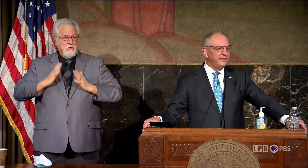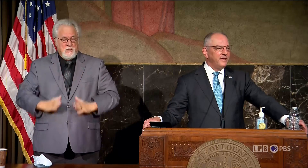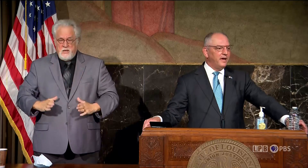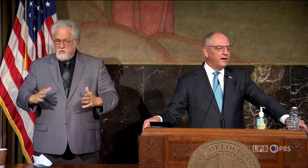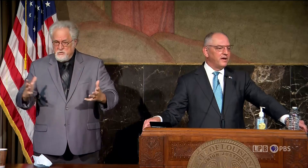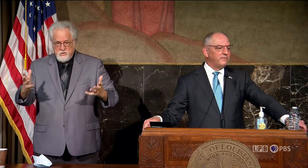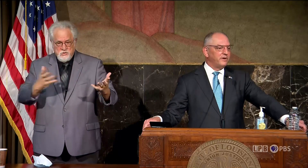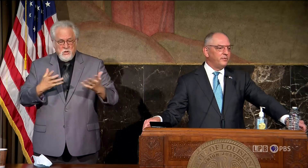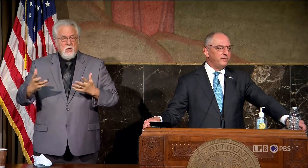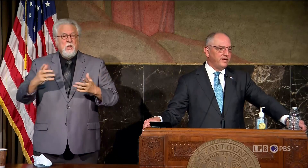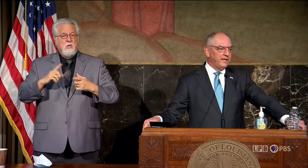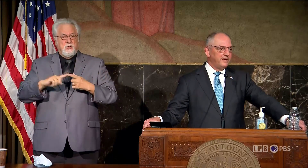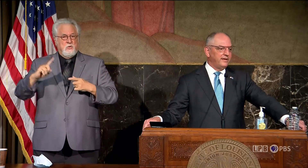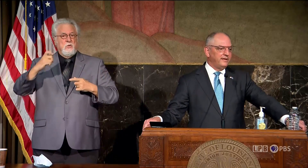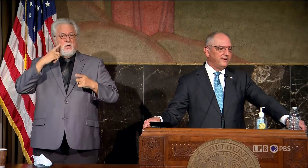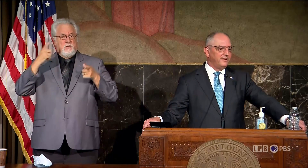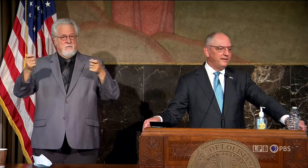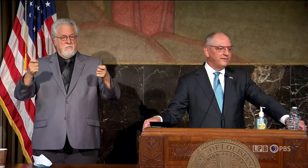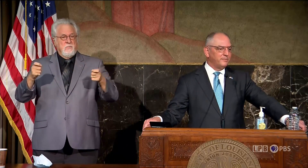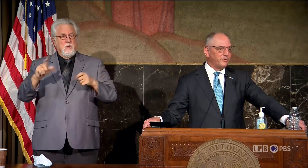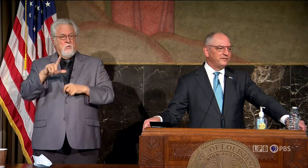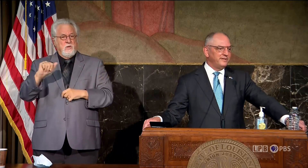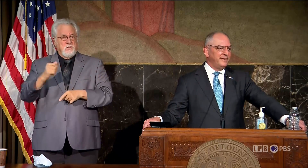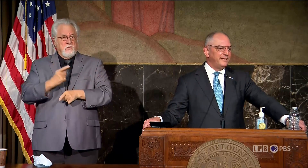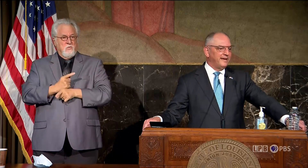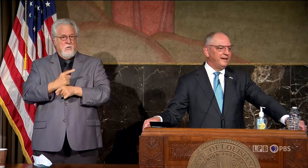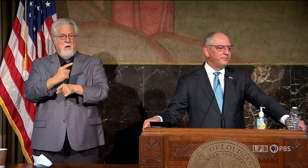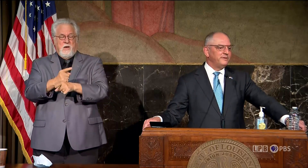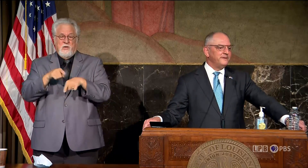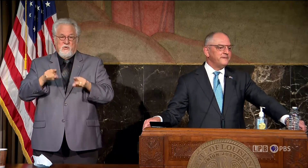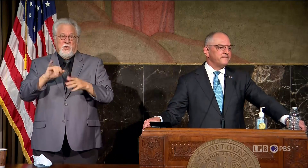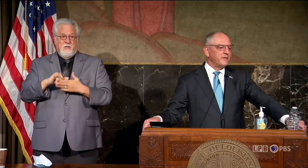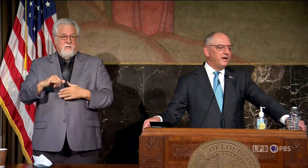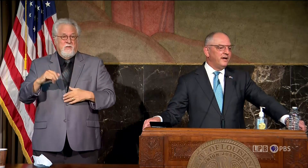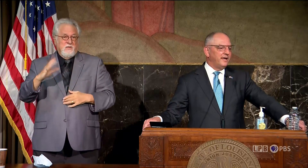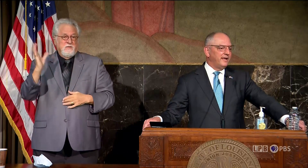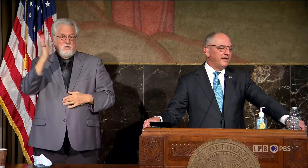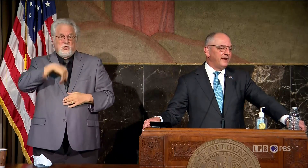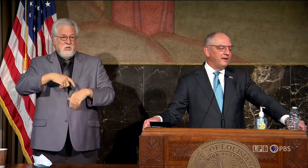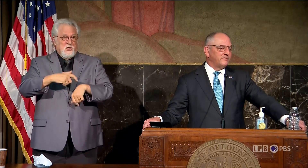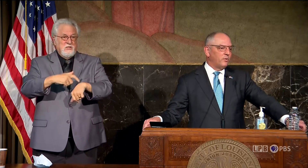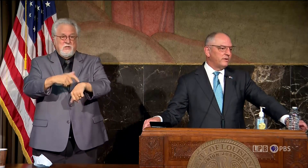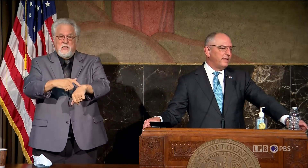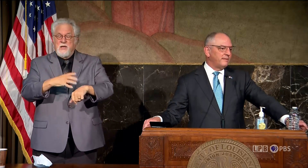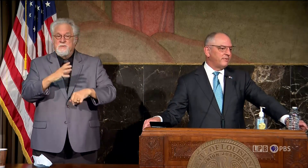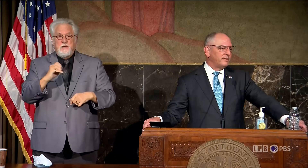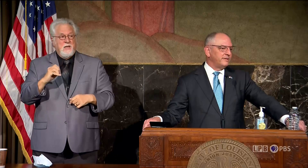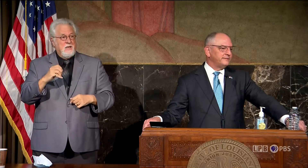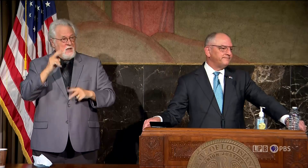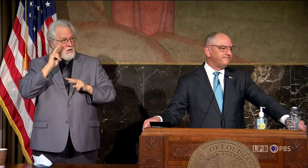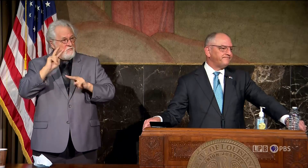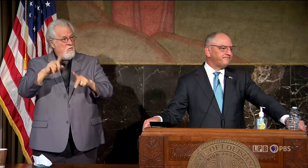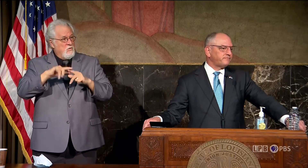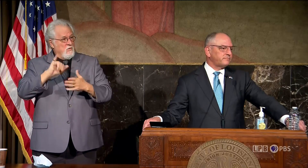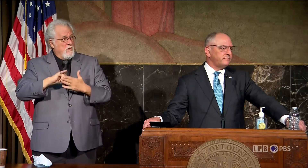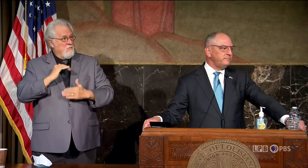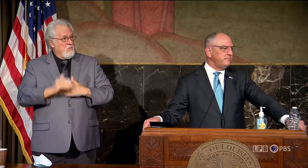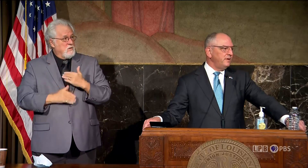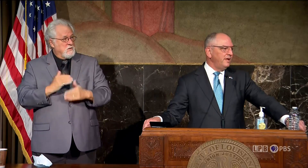responsibly govern Louisiana in these unprecedented times. And I look forward to that process.